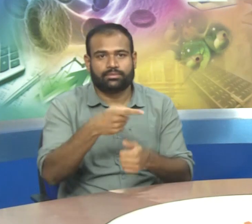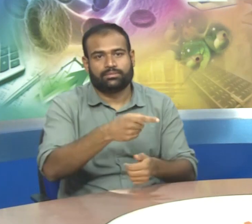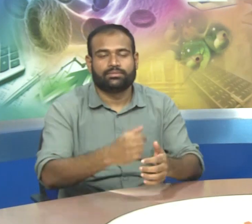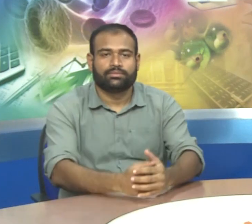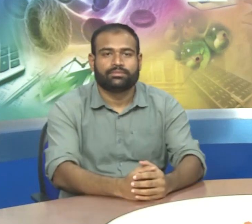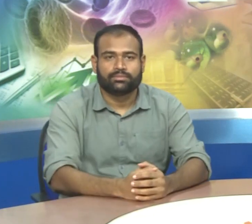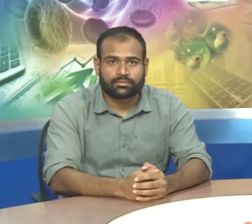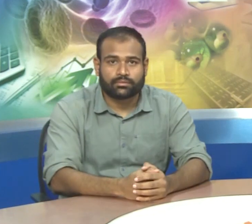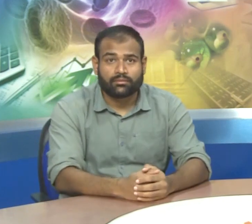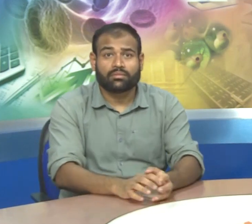translation.